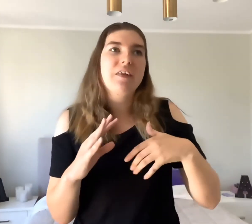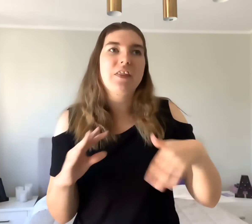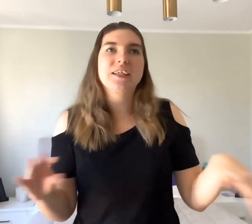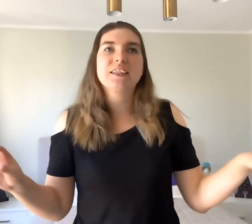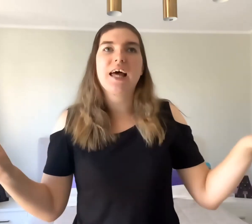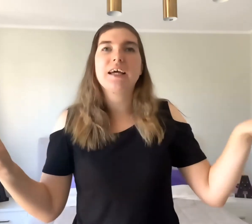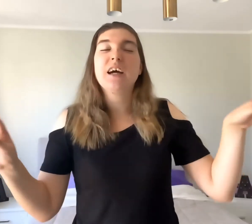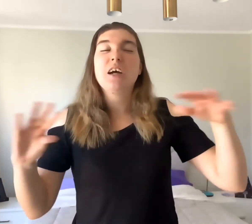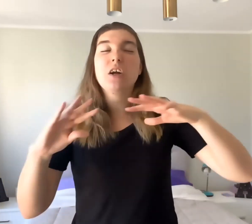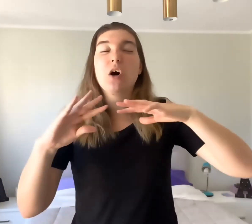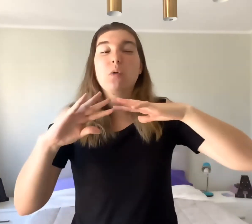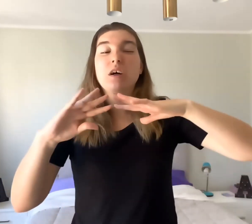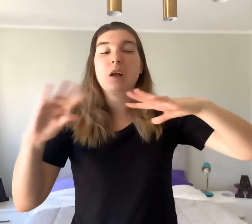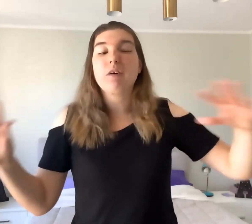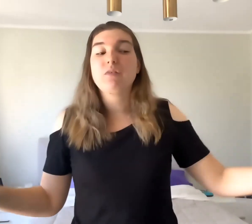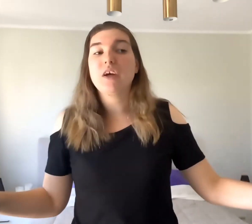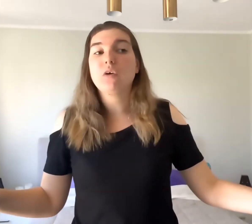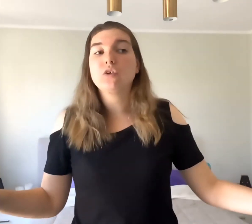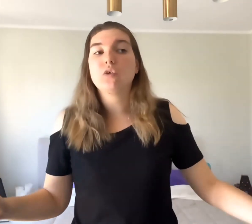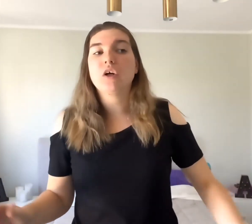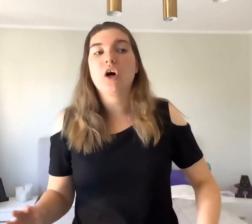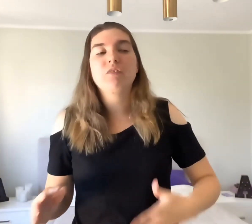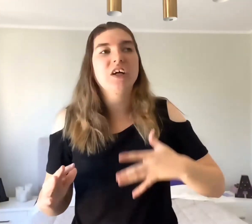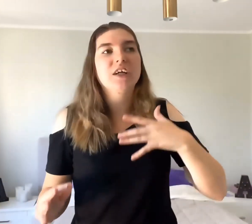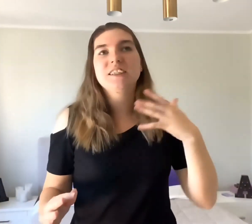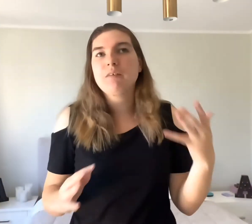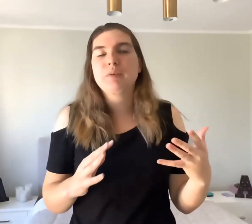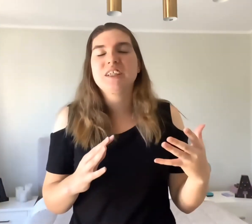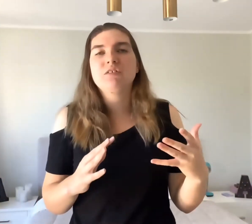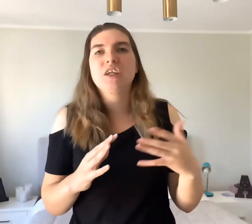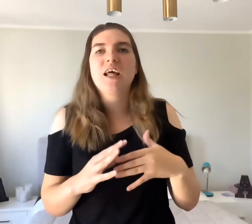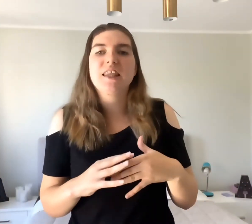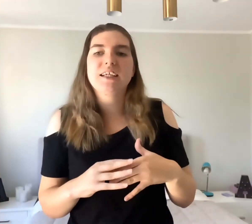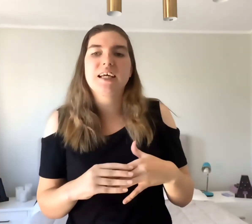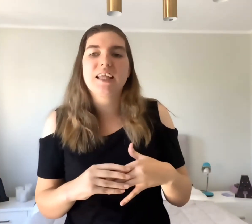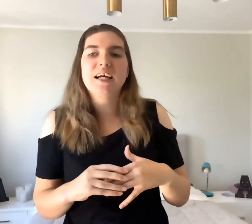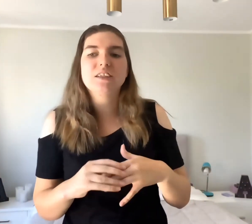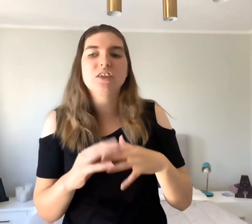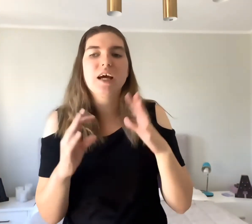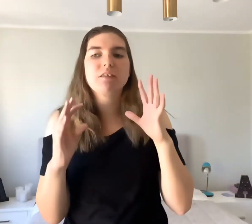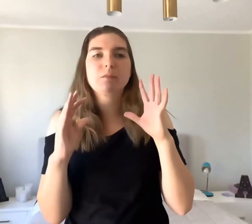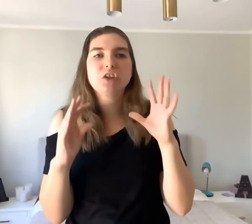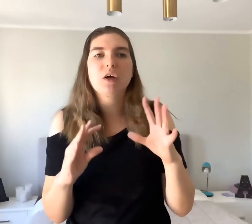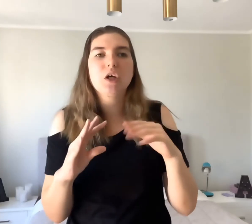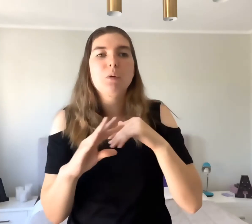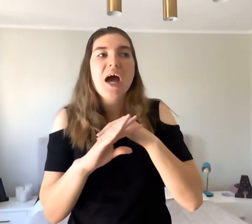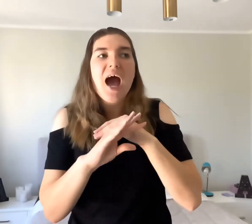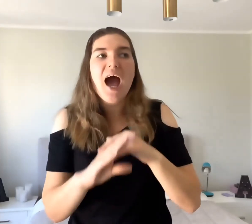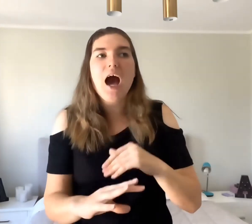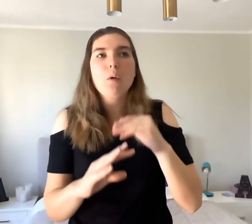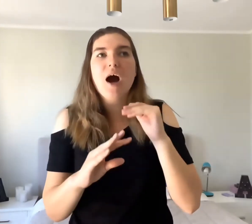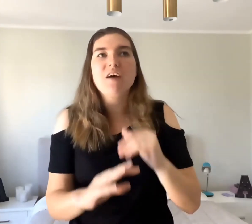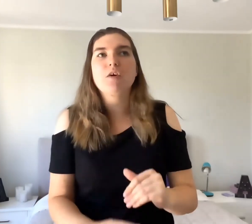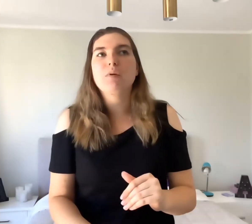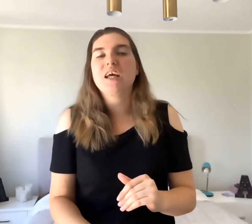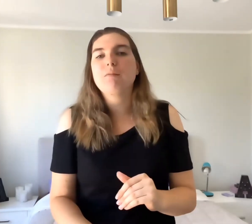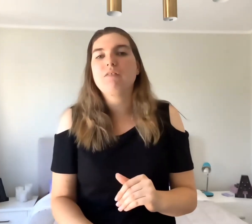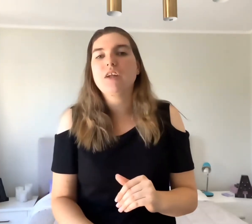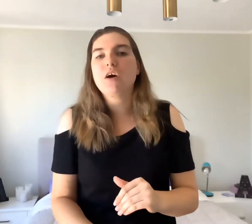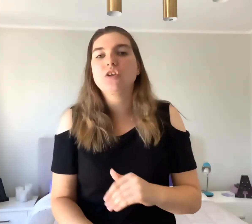things like no lower field or not very good depth perception and things like that. So today I'm going to be showing you how I film and edit my videos